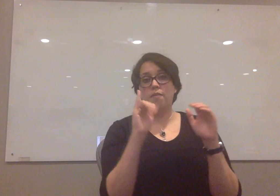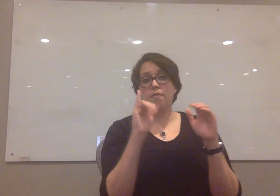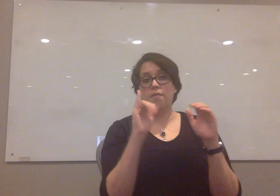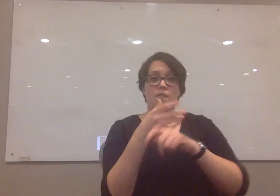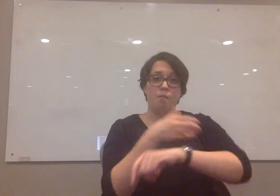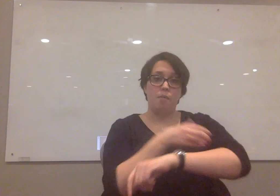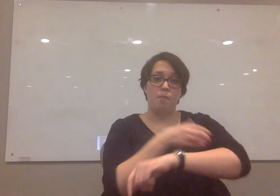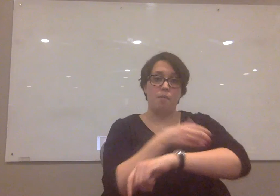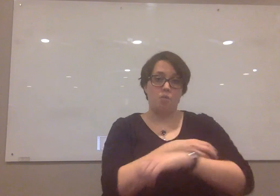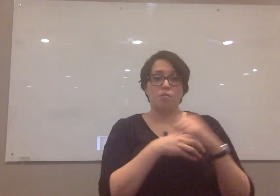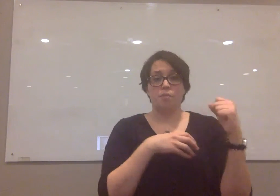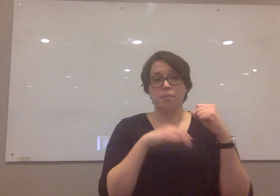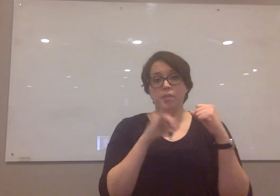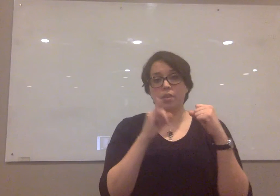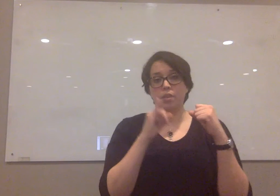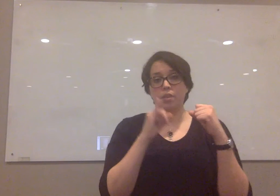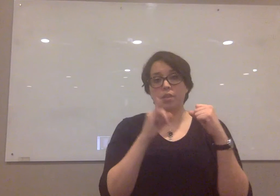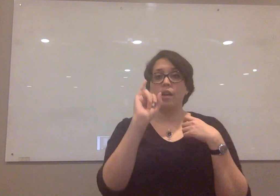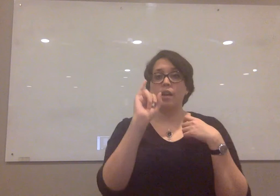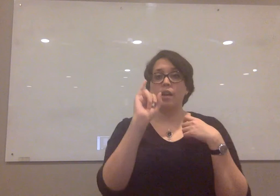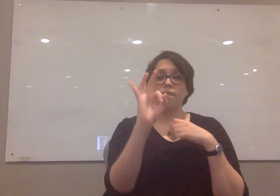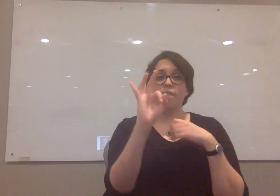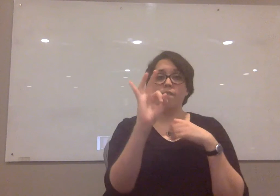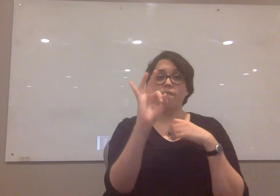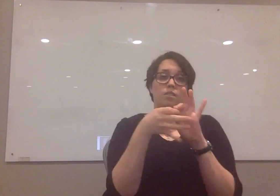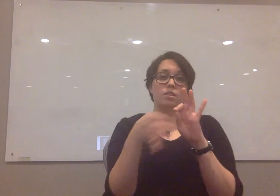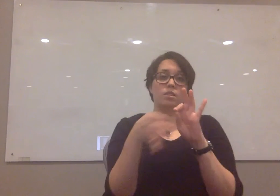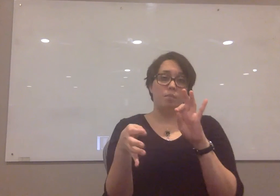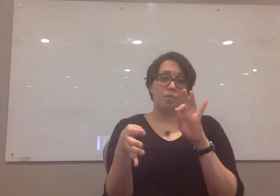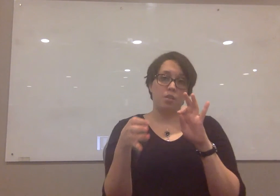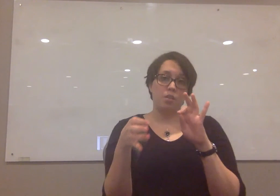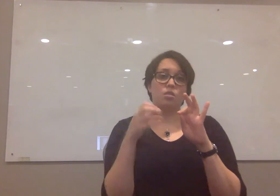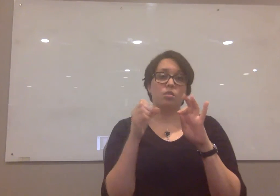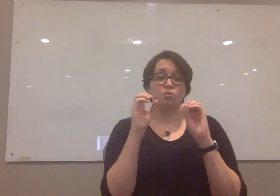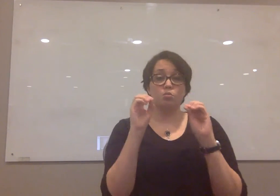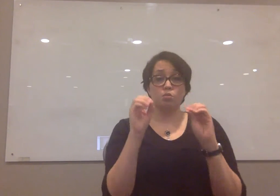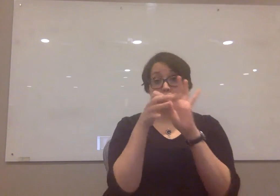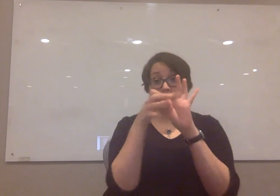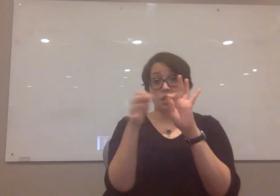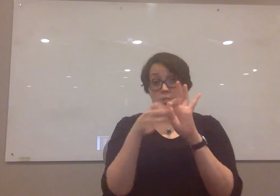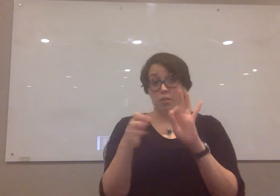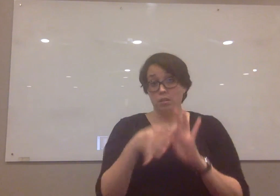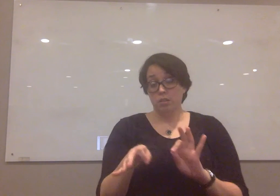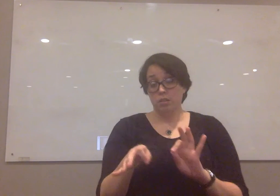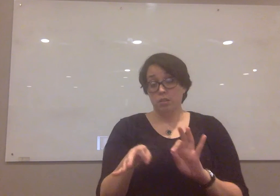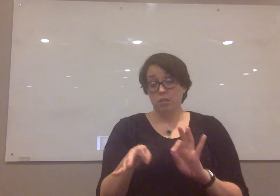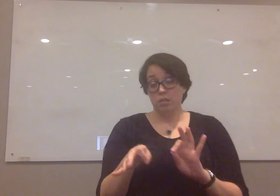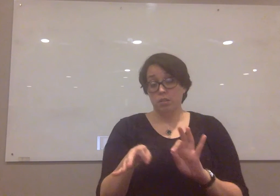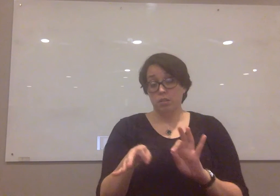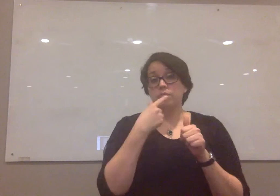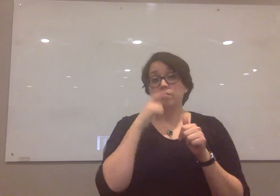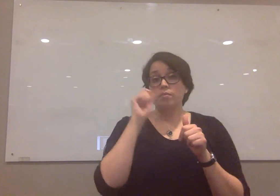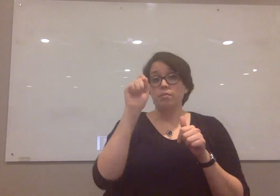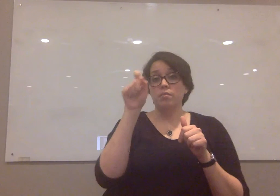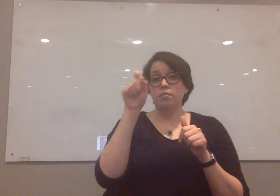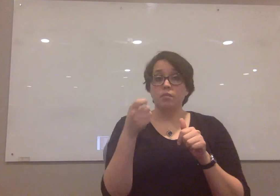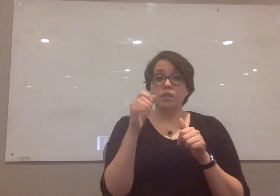if you want to do like an if statement, so you put a set of statements and every one of them is like, hey, the semicolon says, hey, if I get an error, get me